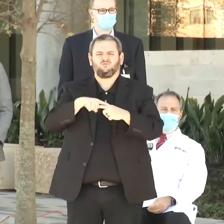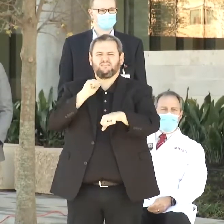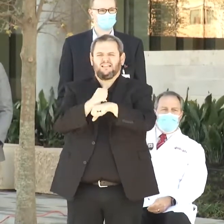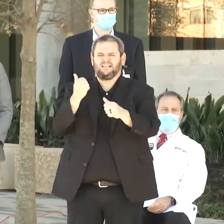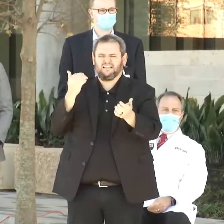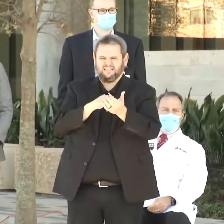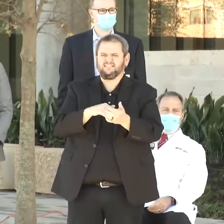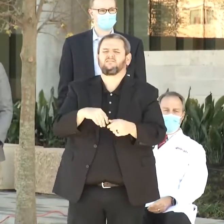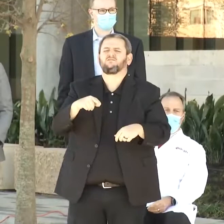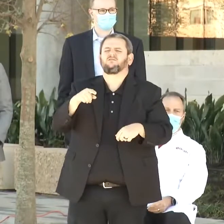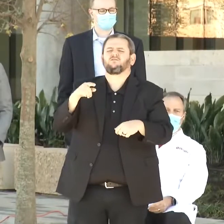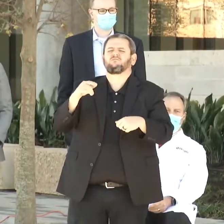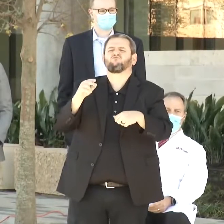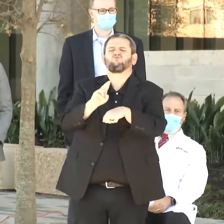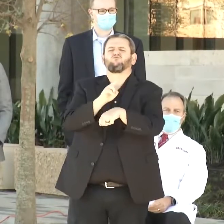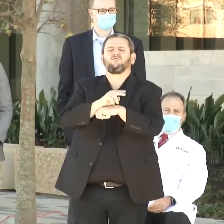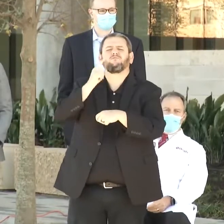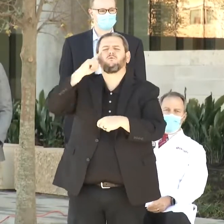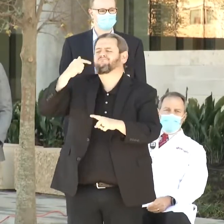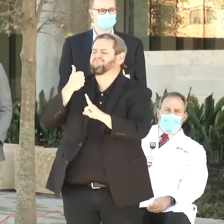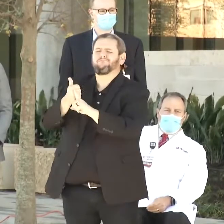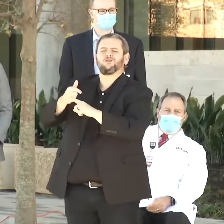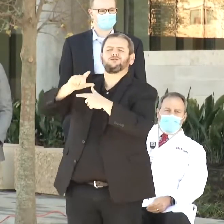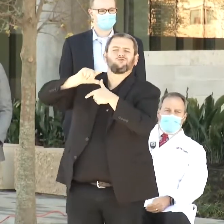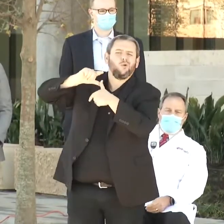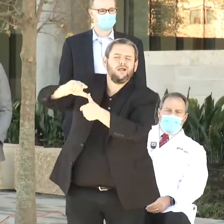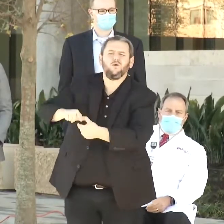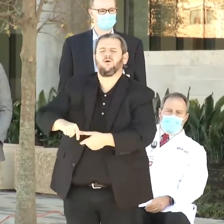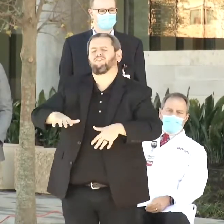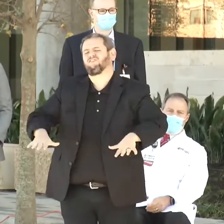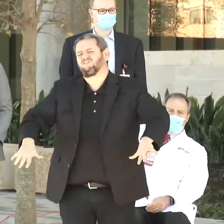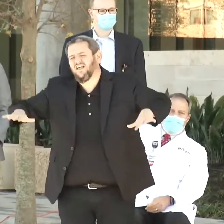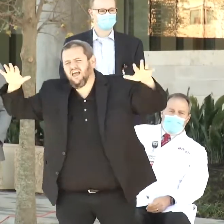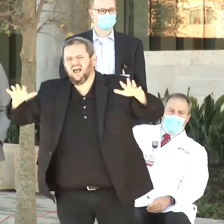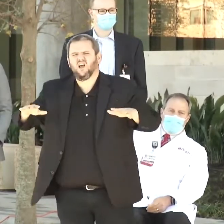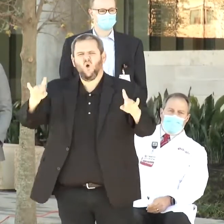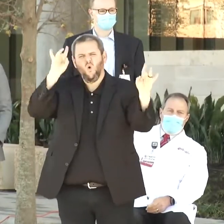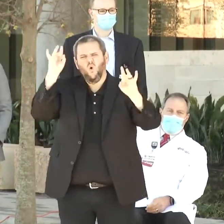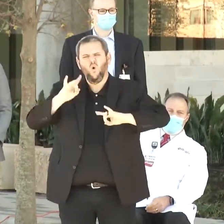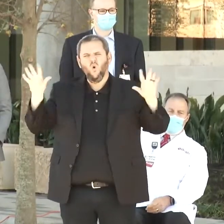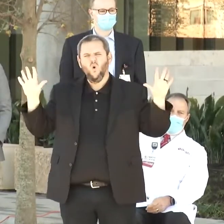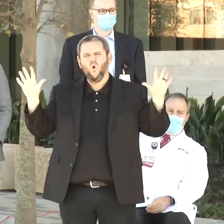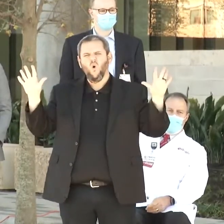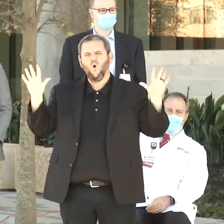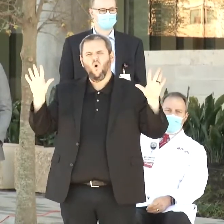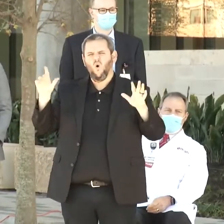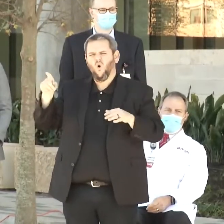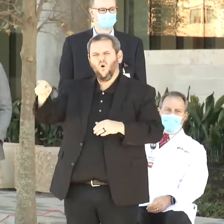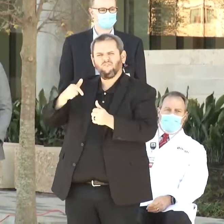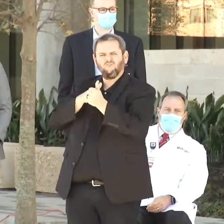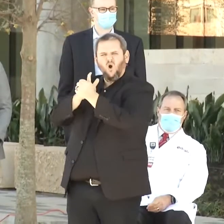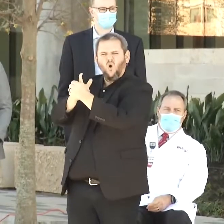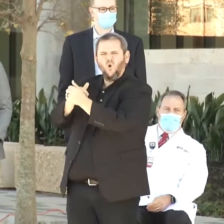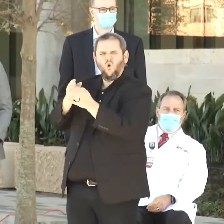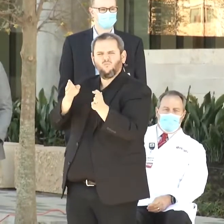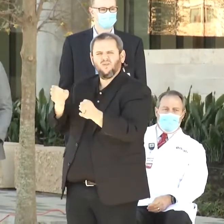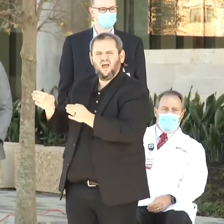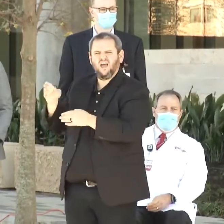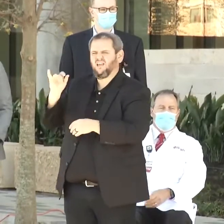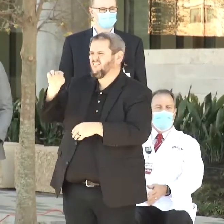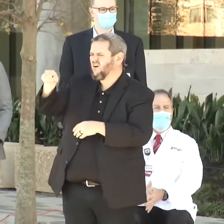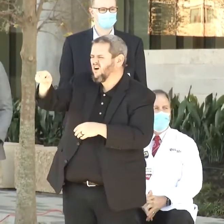patients between hospitals. This makes sure Oklahomans are connected to a hospital bed as quickly as